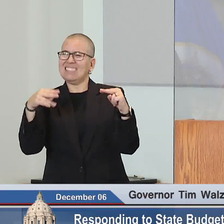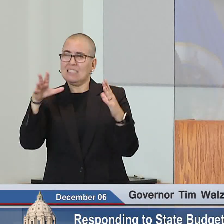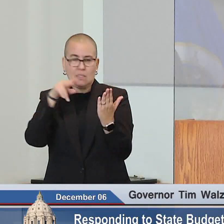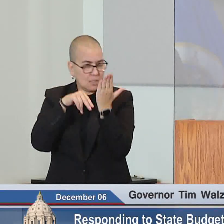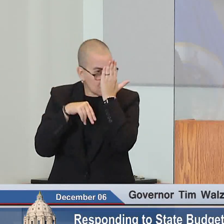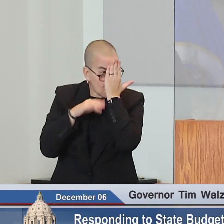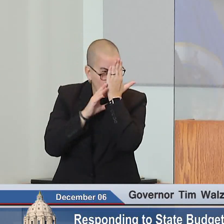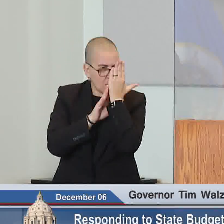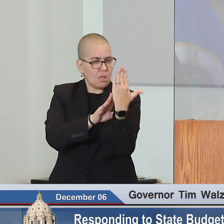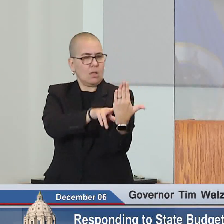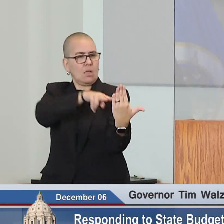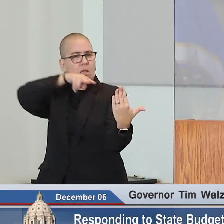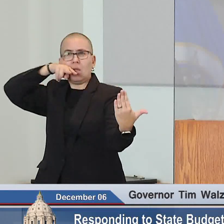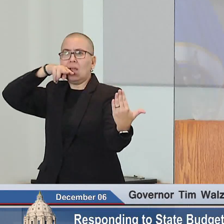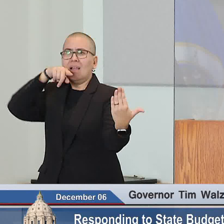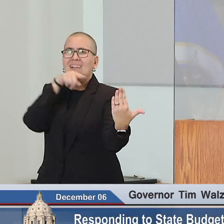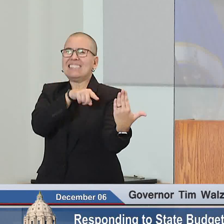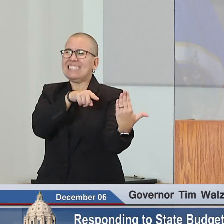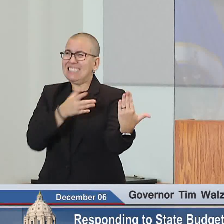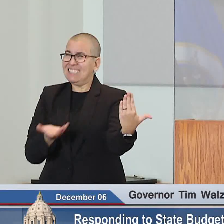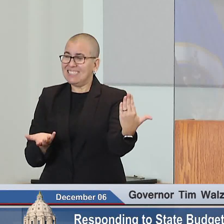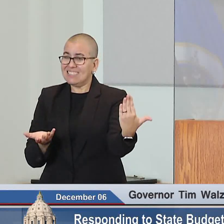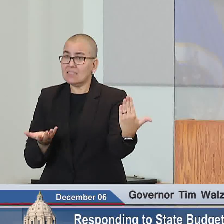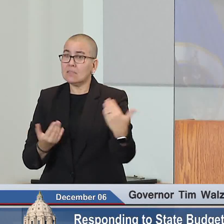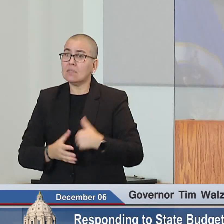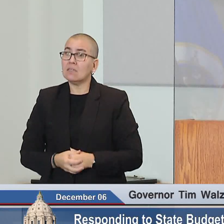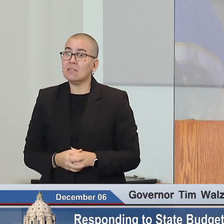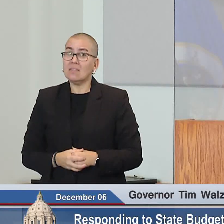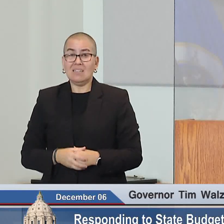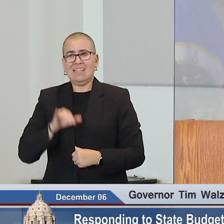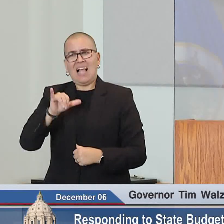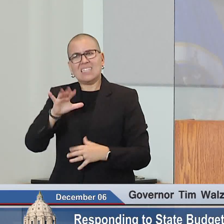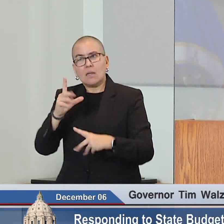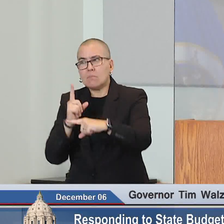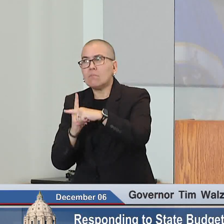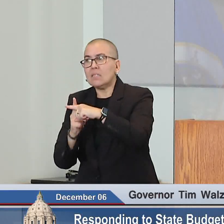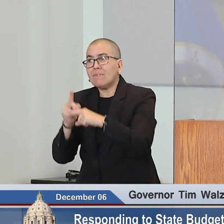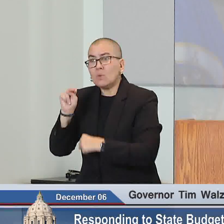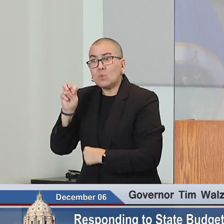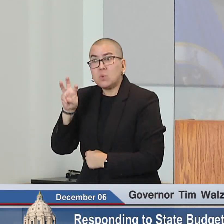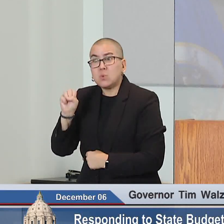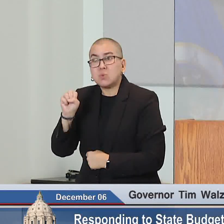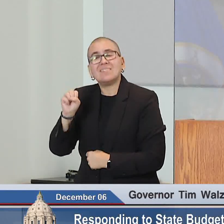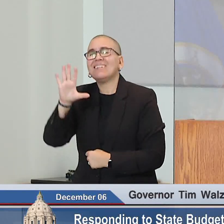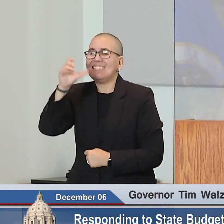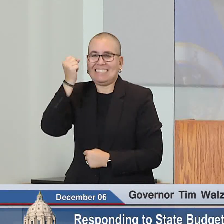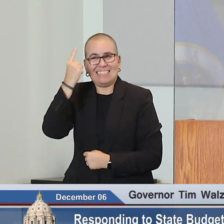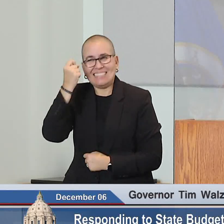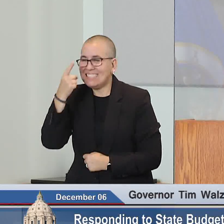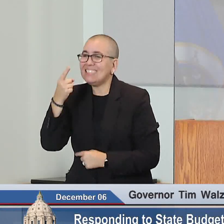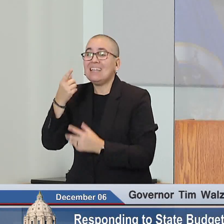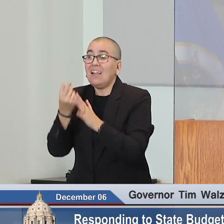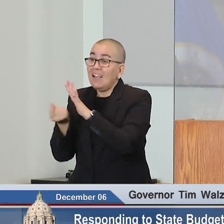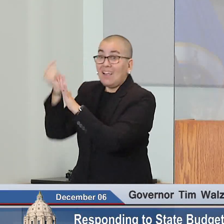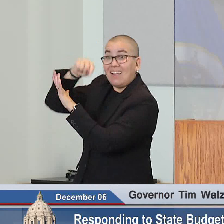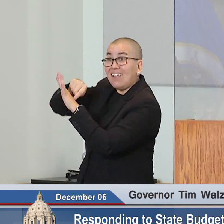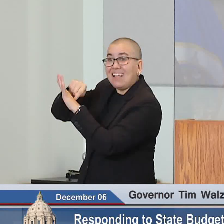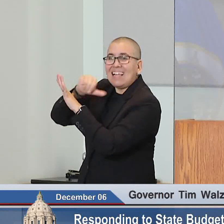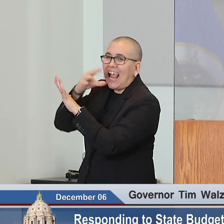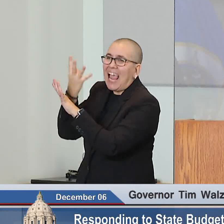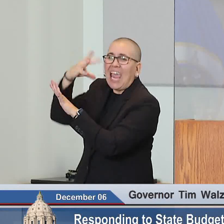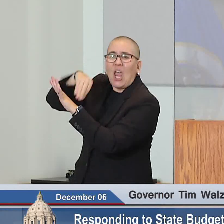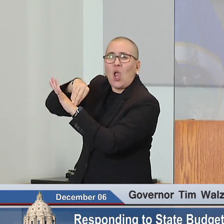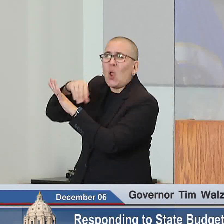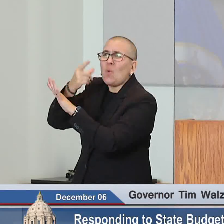budget report today, it doesn't tell the whole story. And it doesn't tell the story of a parent who is having trouble